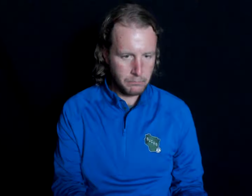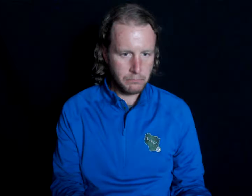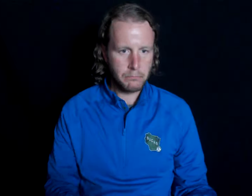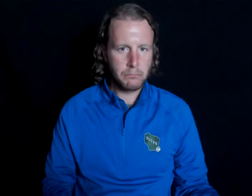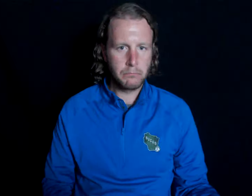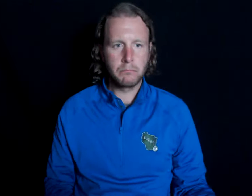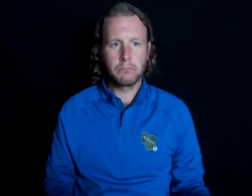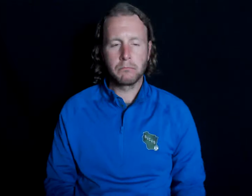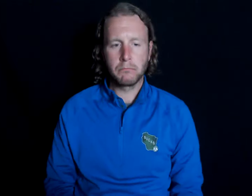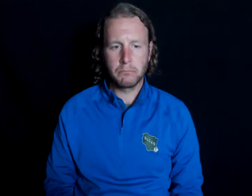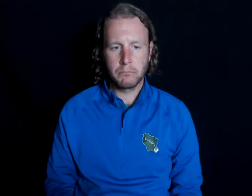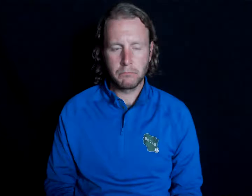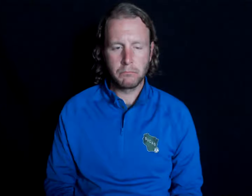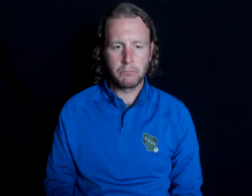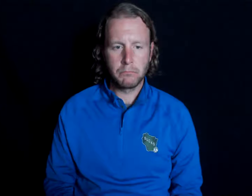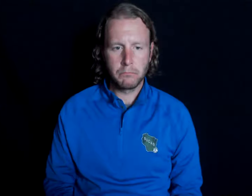Now I'm so happy.